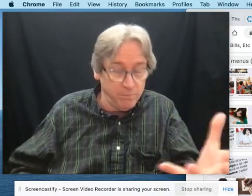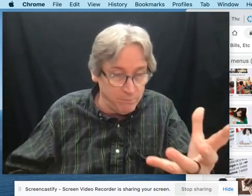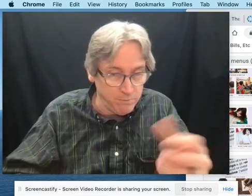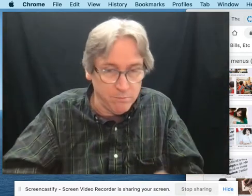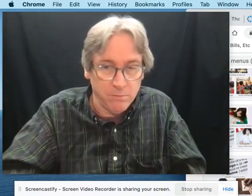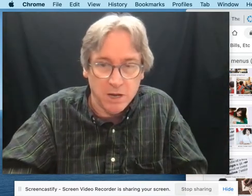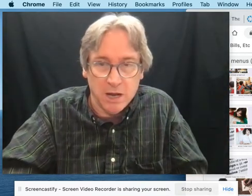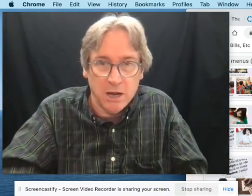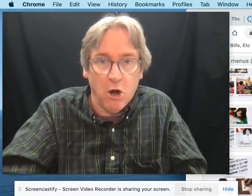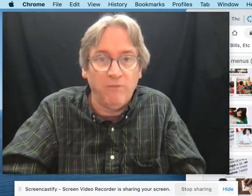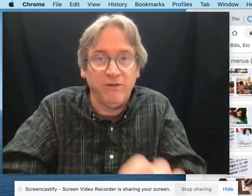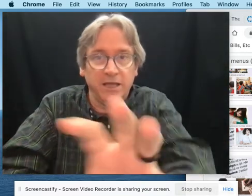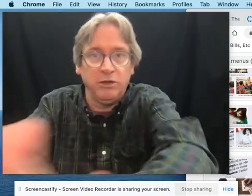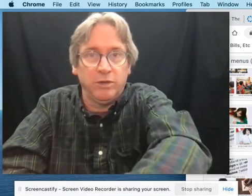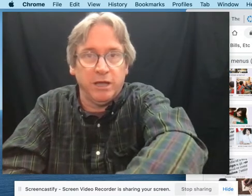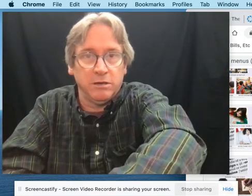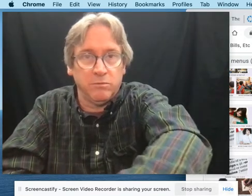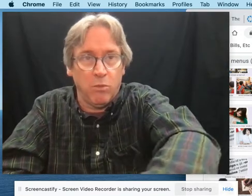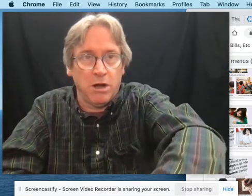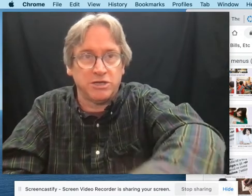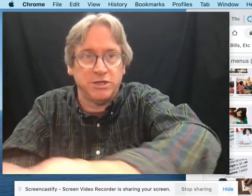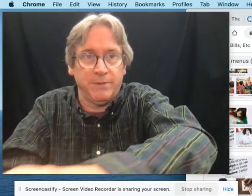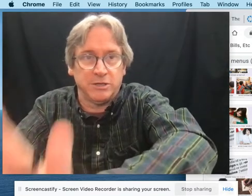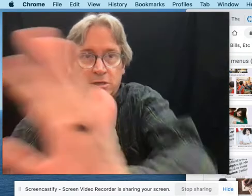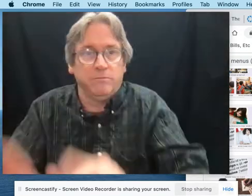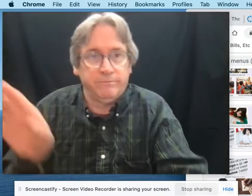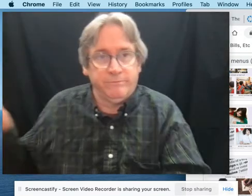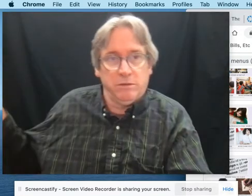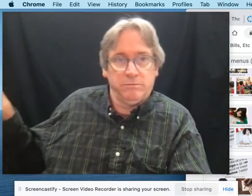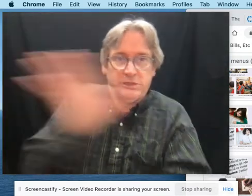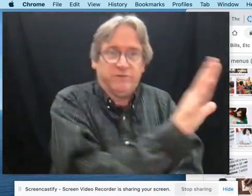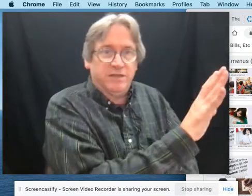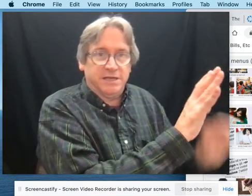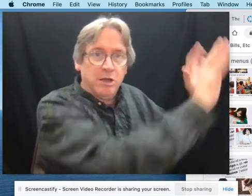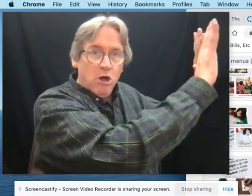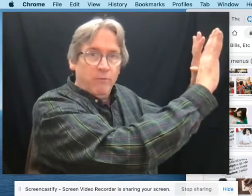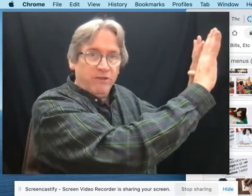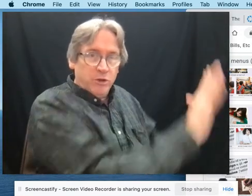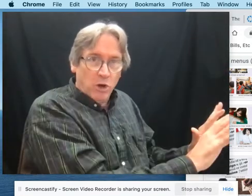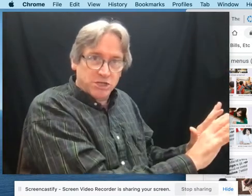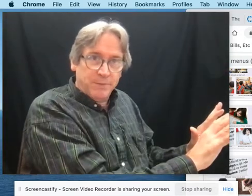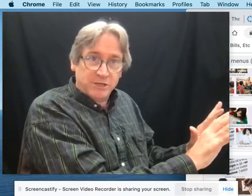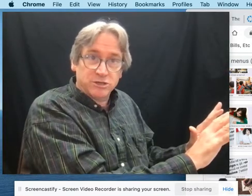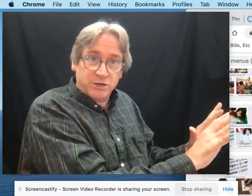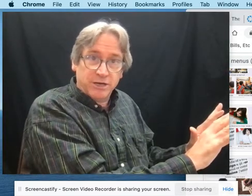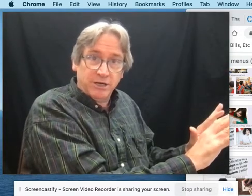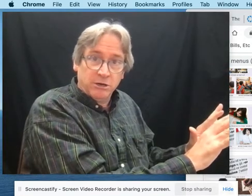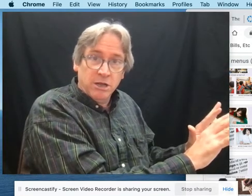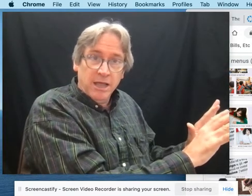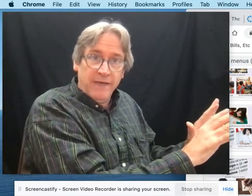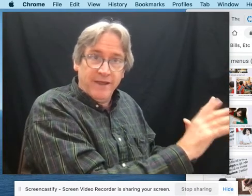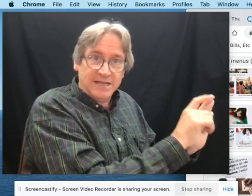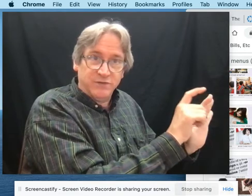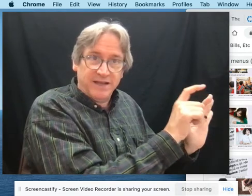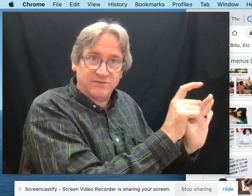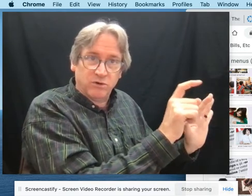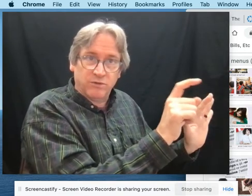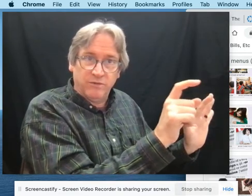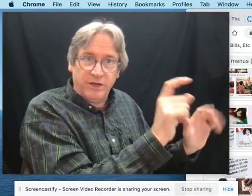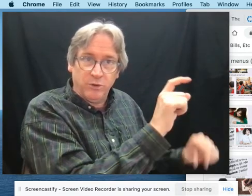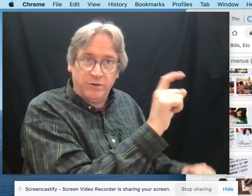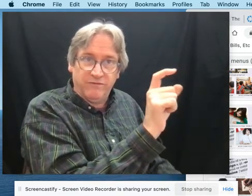So hopefully you can watch the pic. Well, it's over on the side. Hopefully you can watch the pictures that are here. And then as you